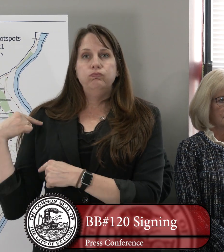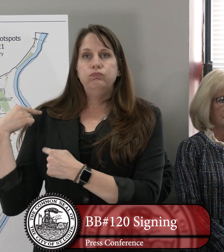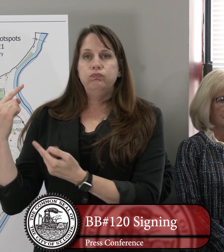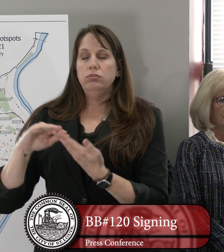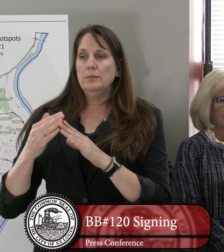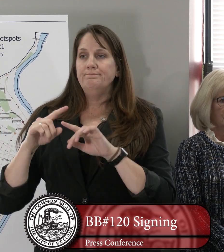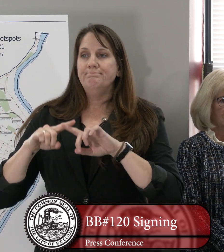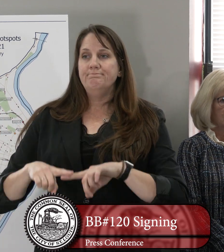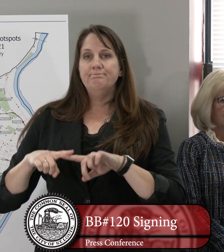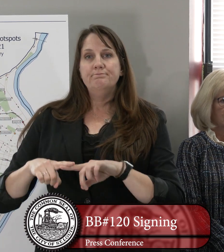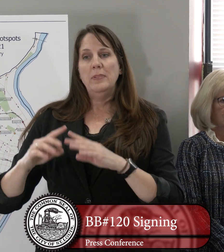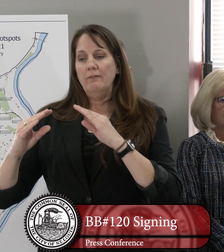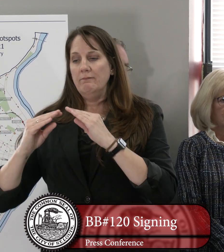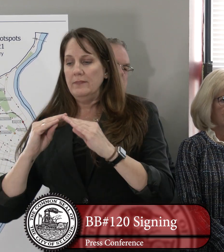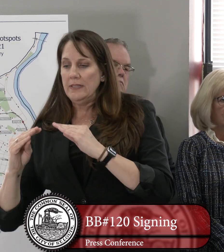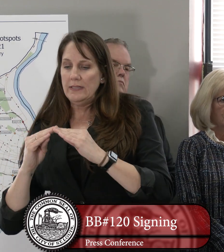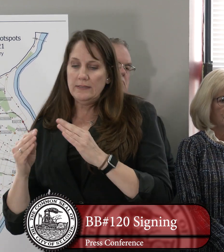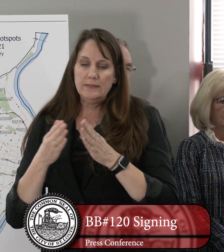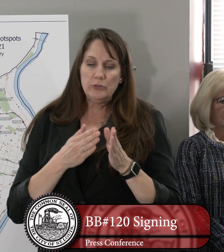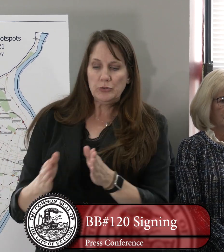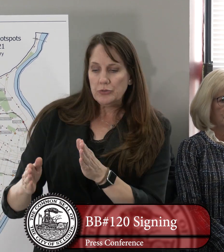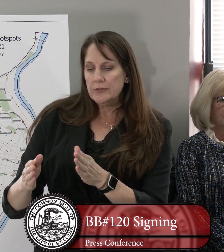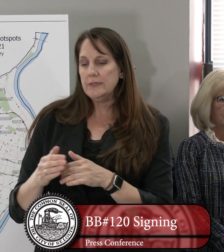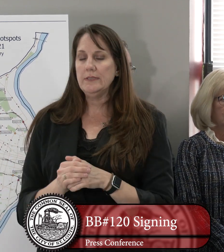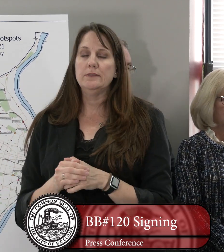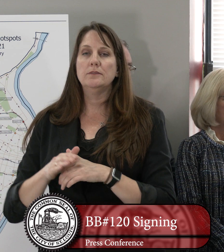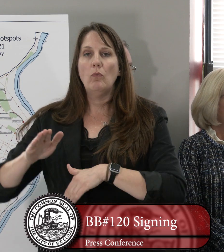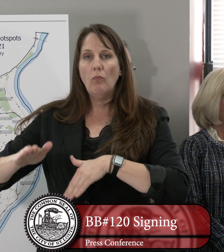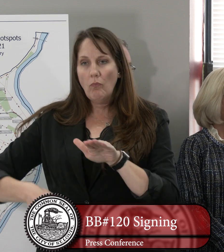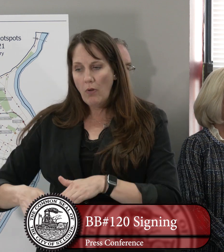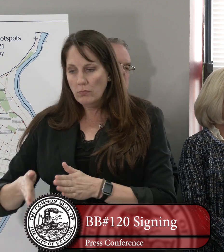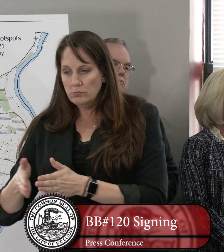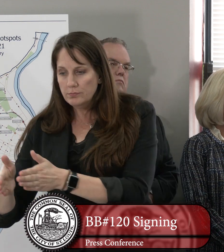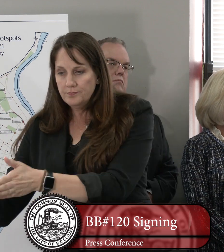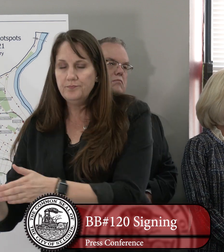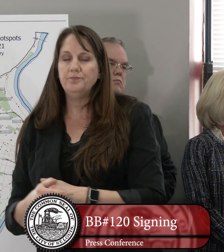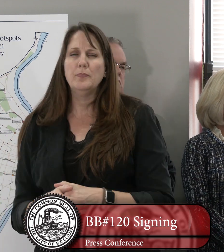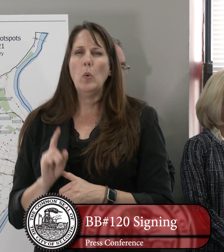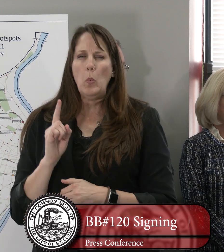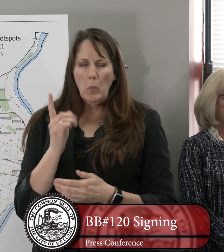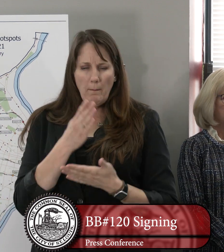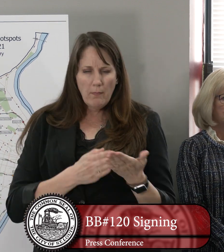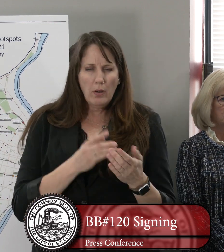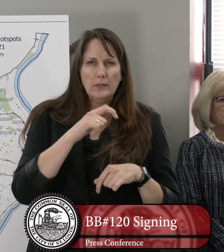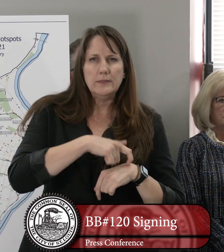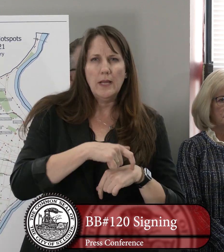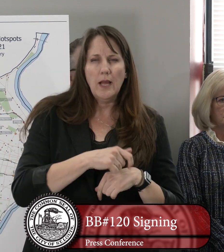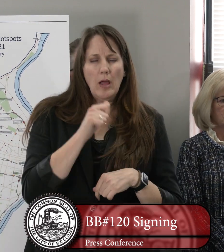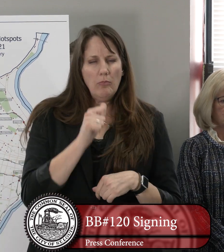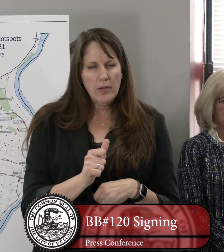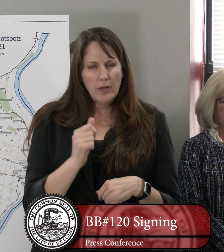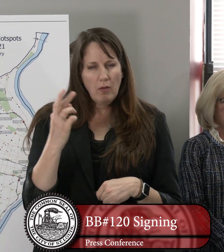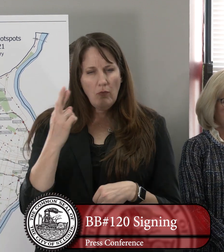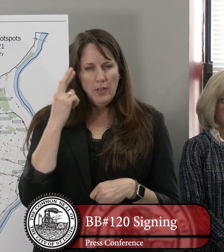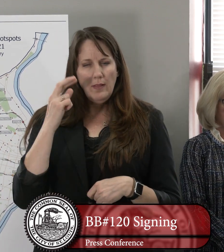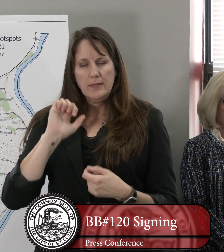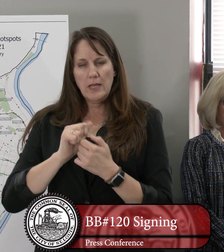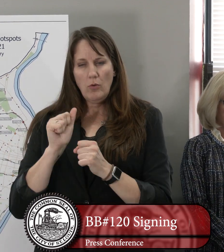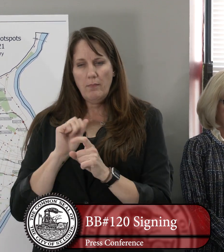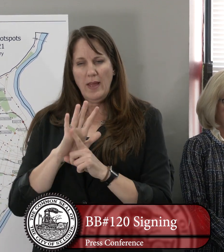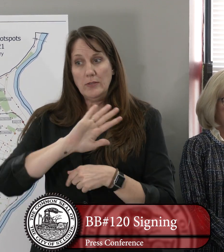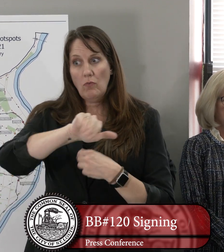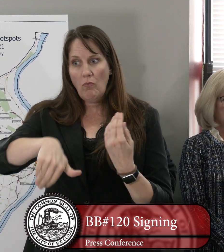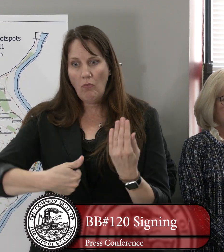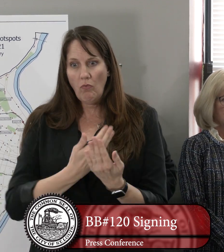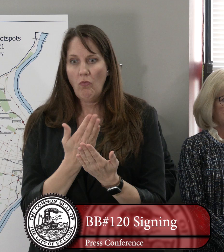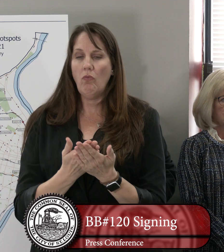upon fixing broken streets and sidewalks piece by piece without considering the network as a whole. For far